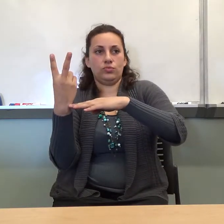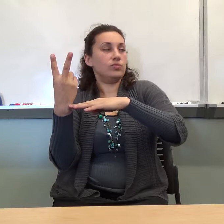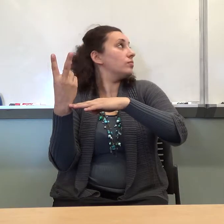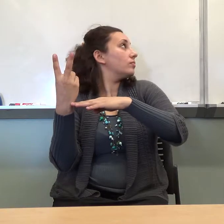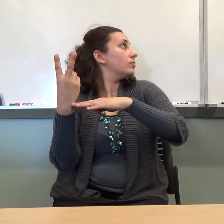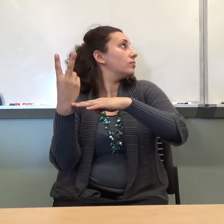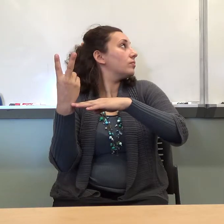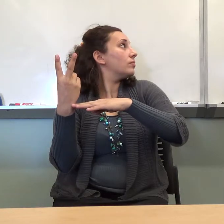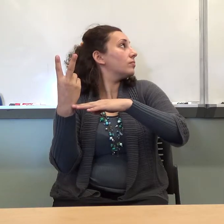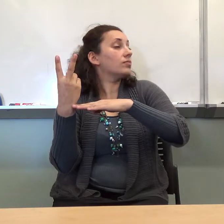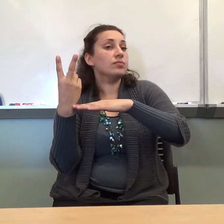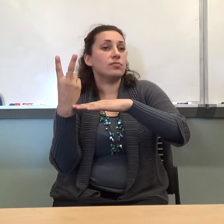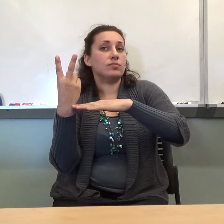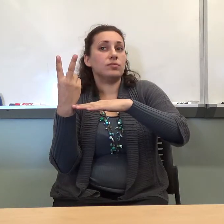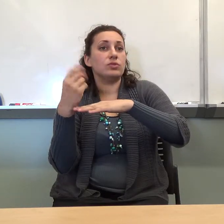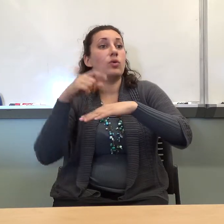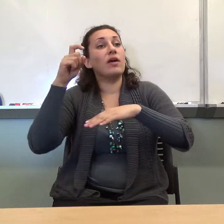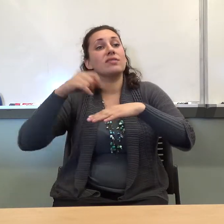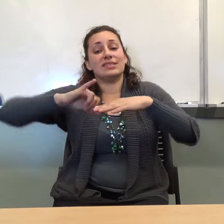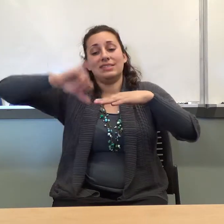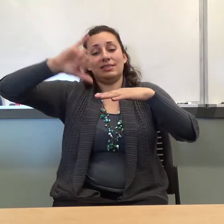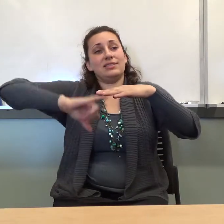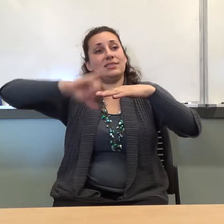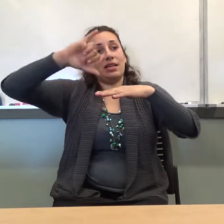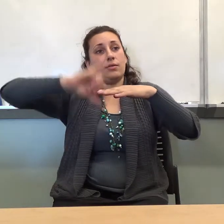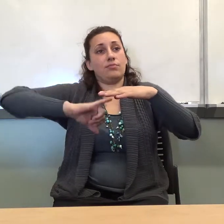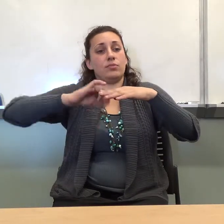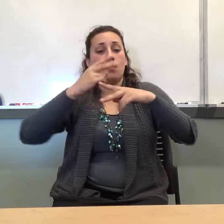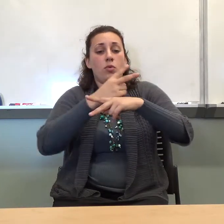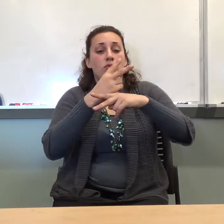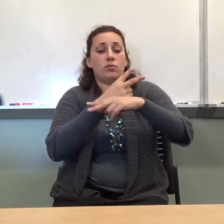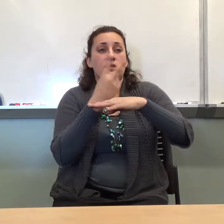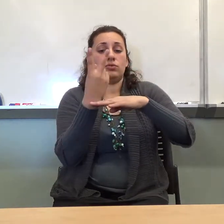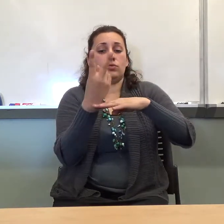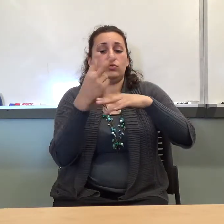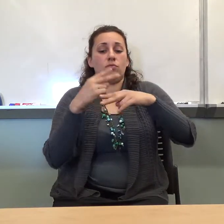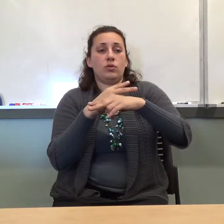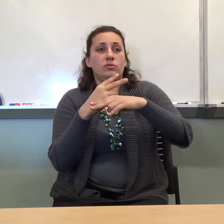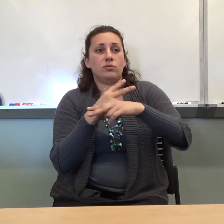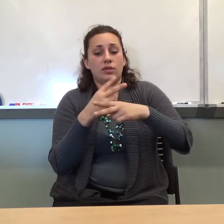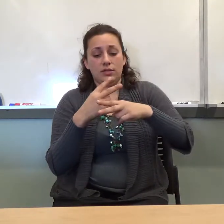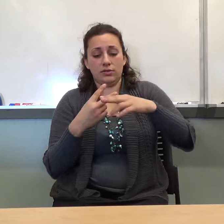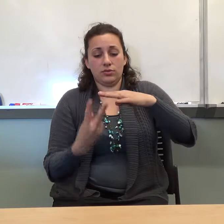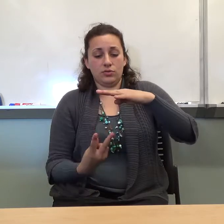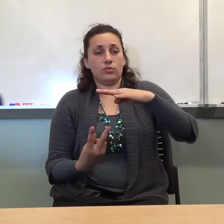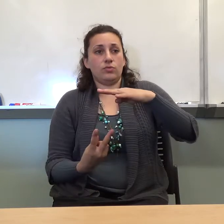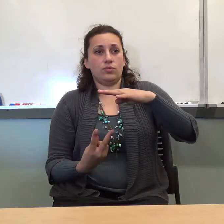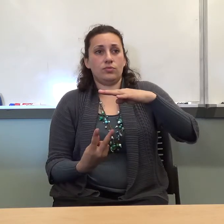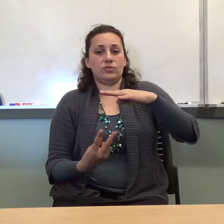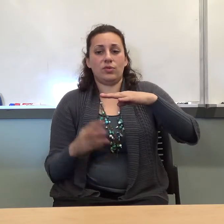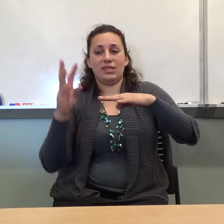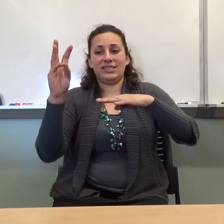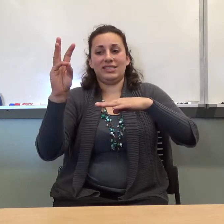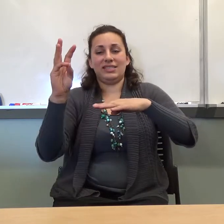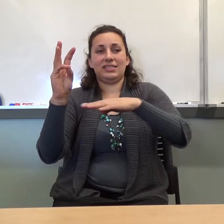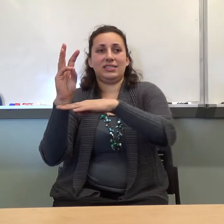So you have to take care of top and bottom, and that would give you a 6 on the top and a 10 on the bottom. Now, the reason why that's so easy is, of